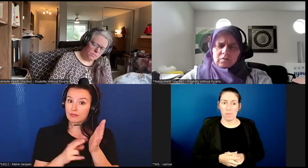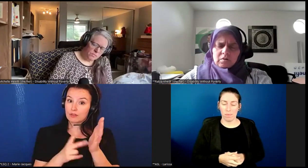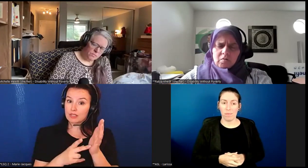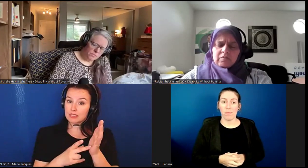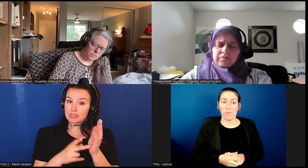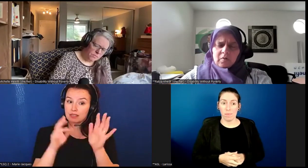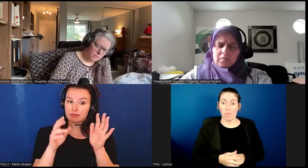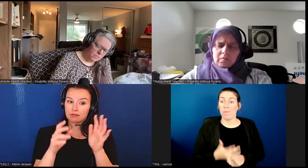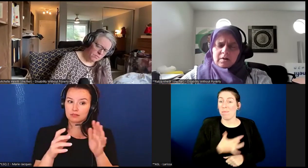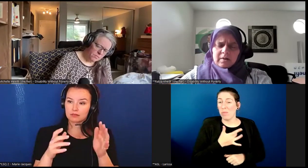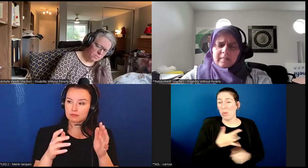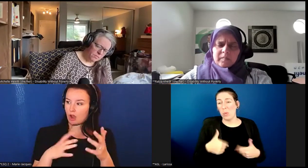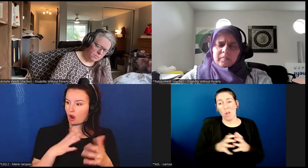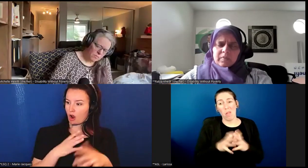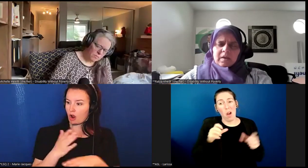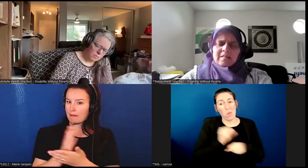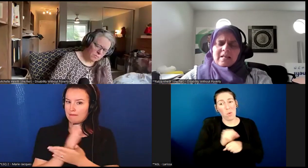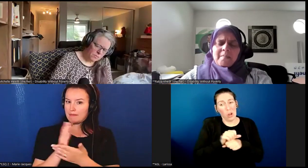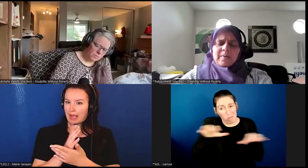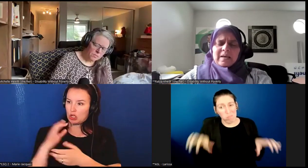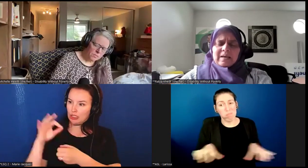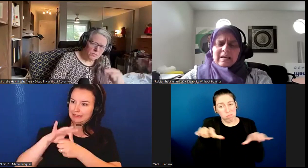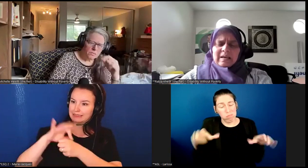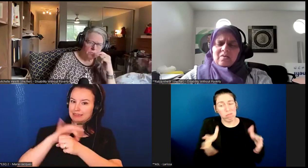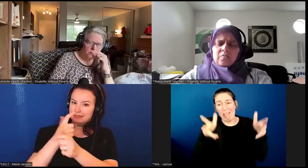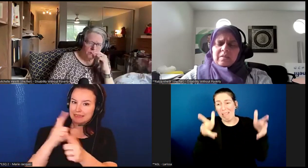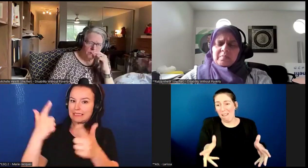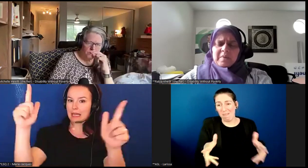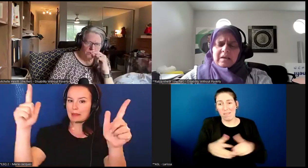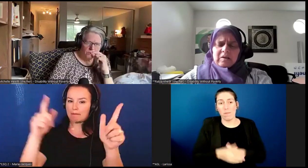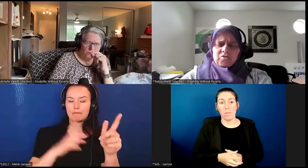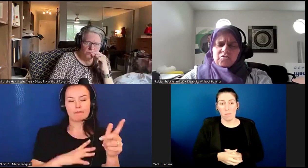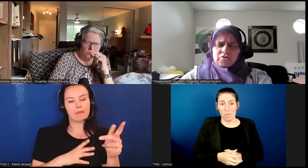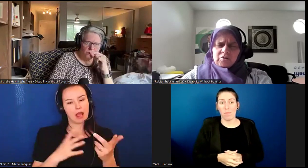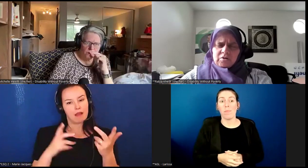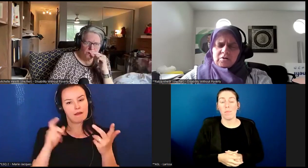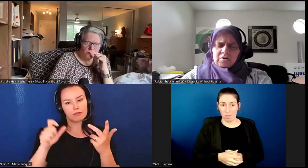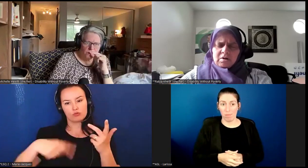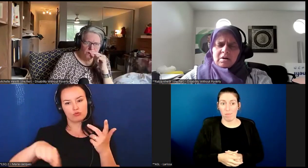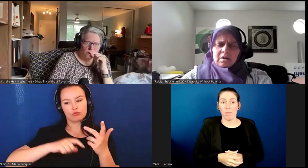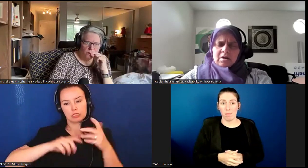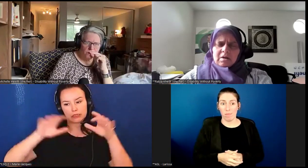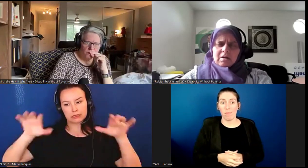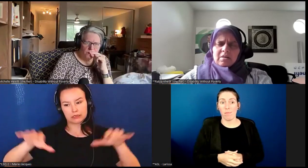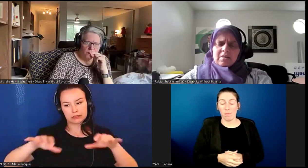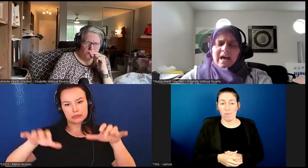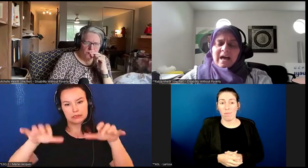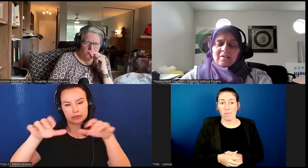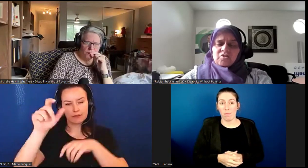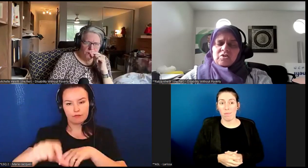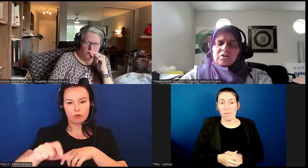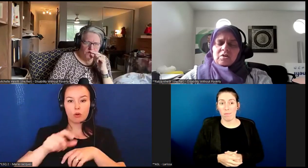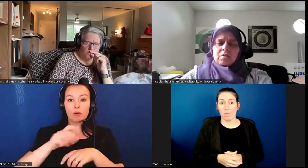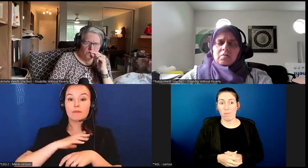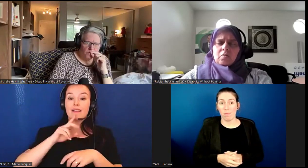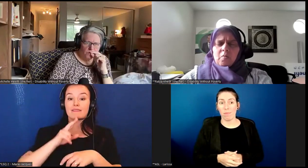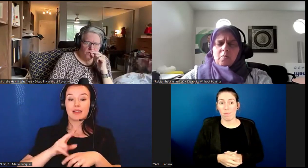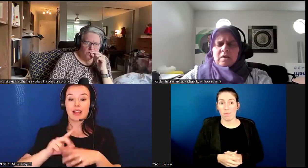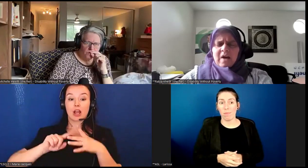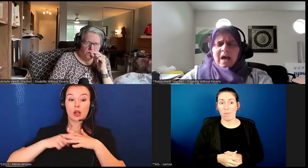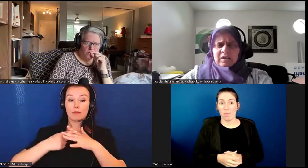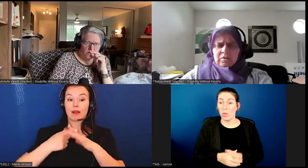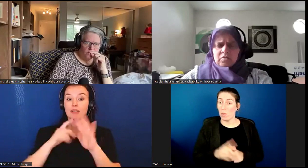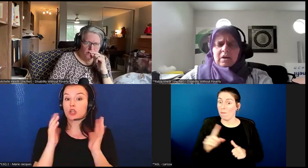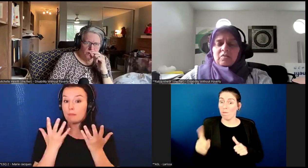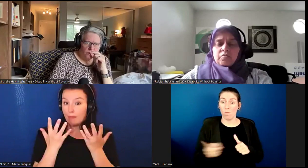do going forward. And that begins with making sure that what